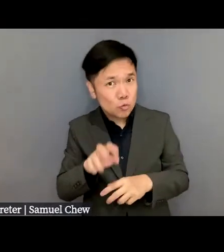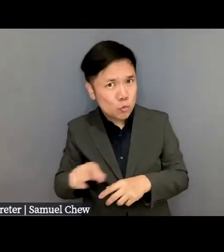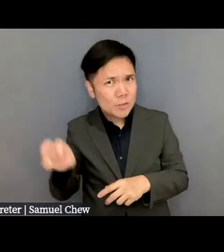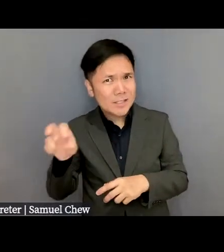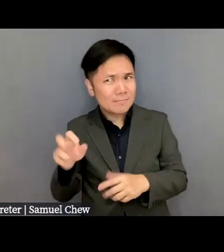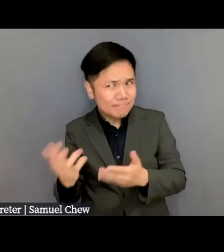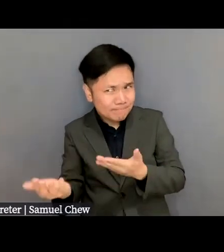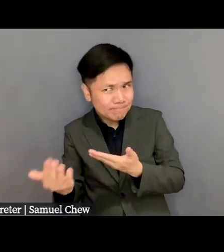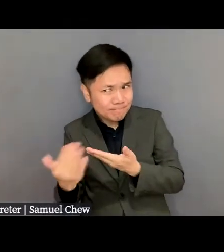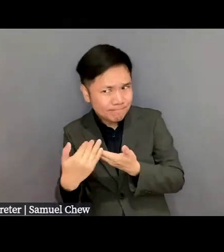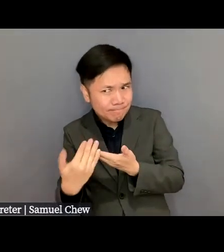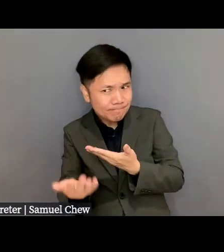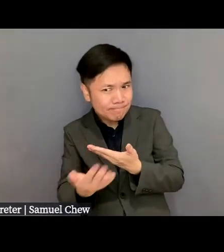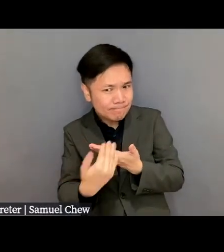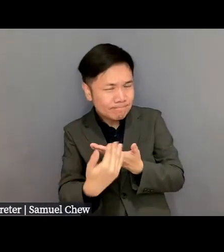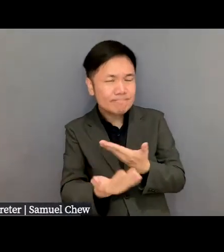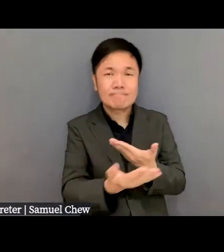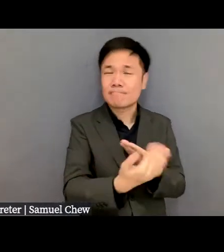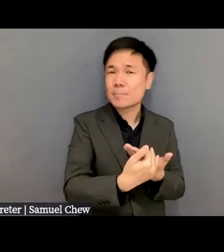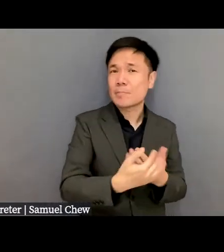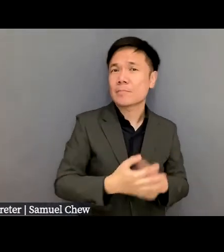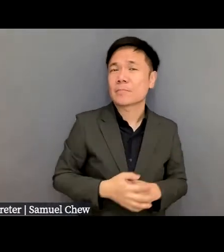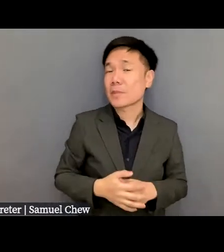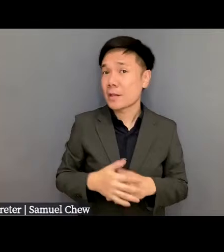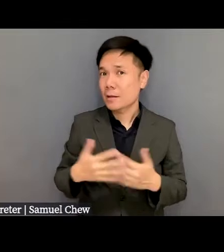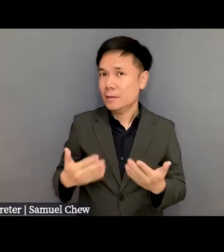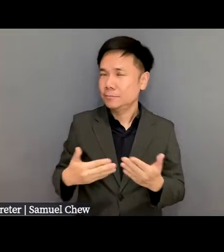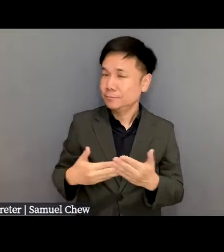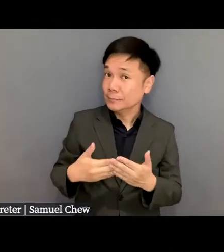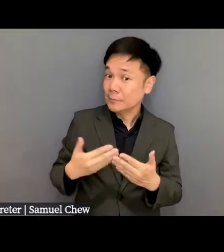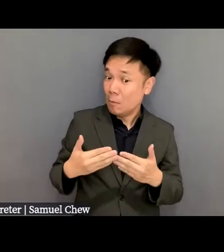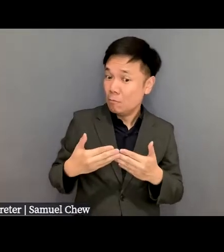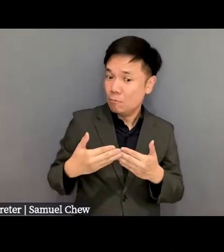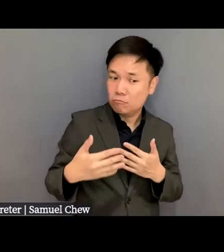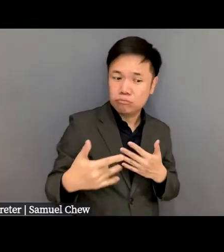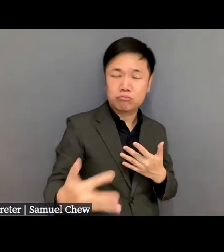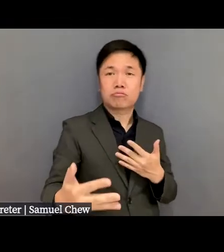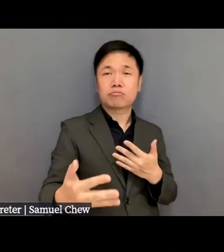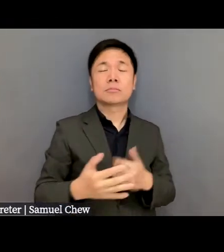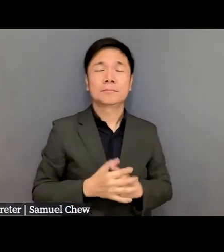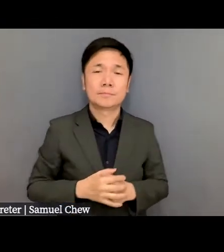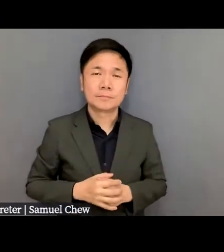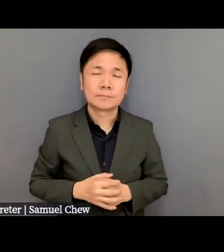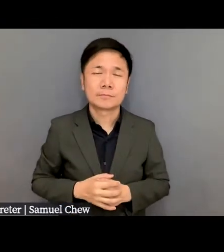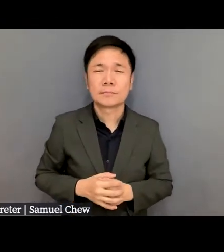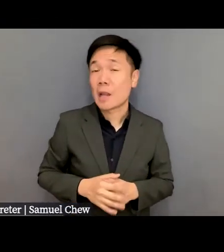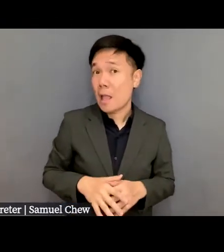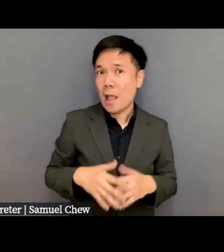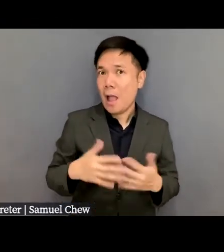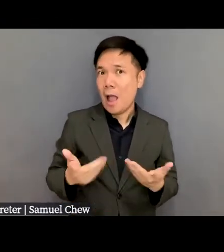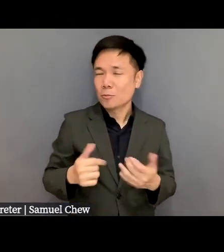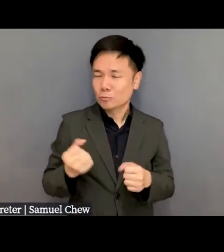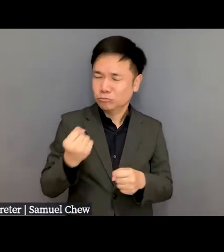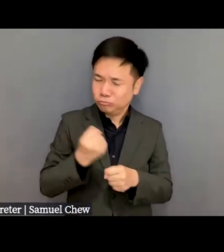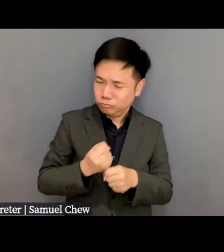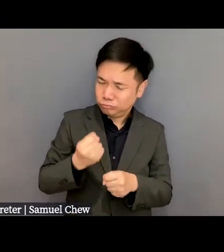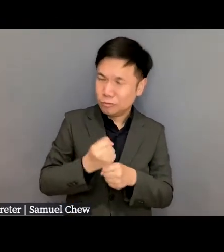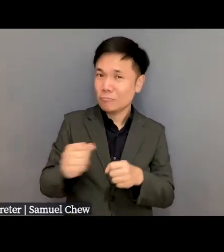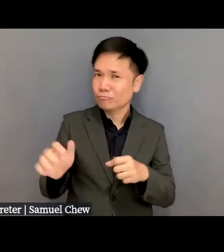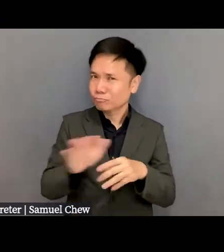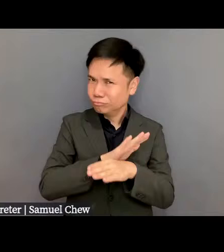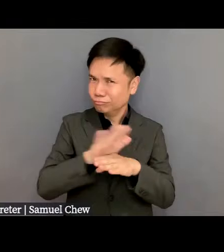the tourism sector and also staying within the tourism sector. Of course, we have the situation